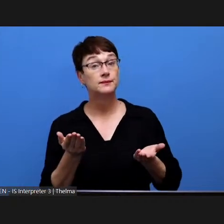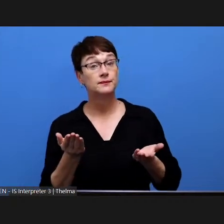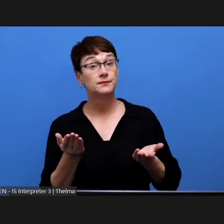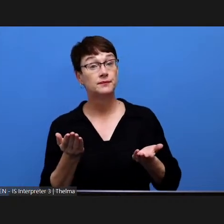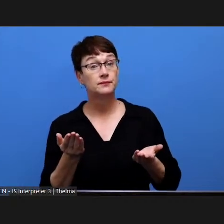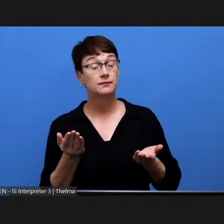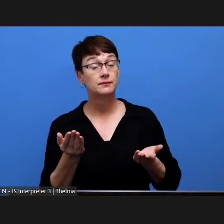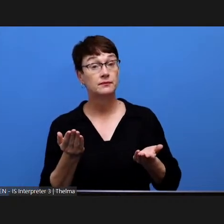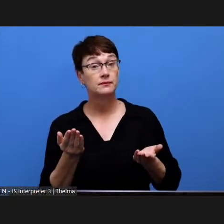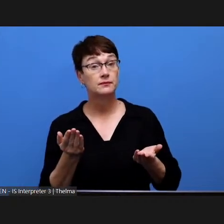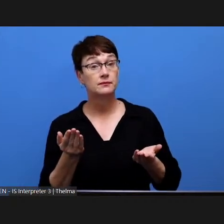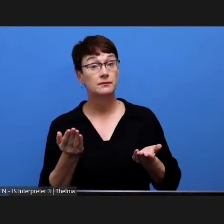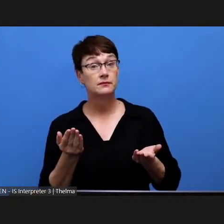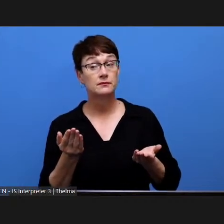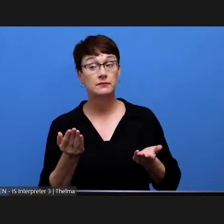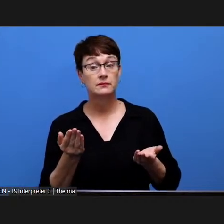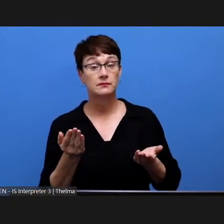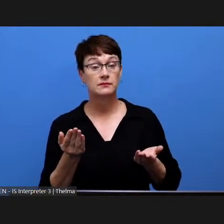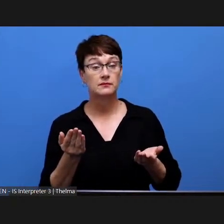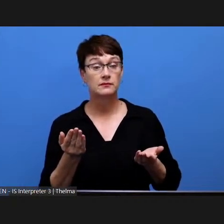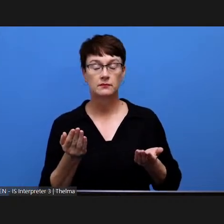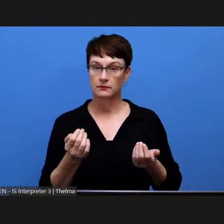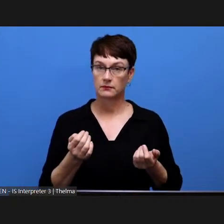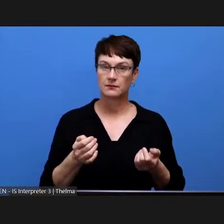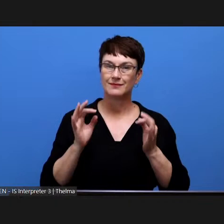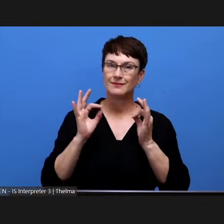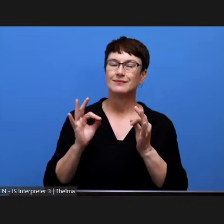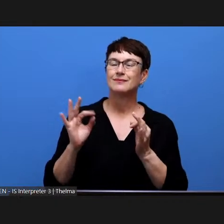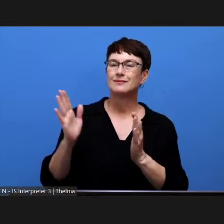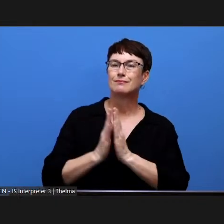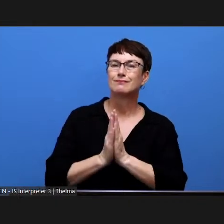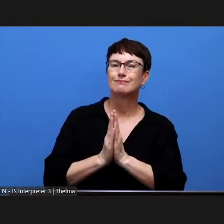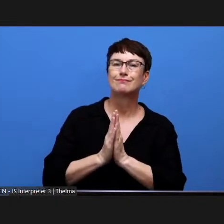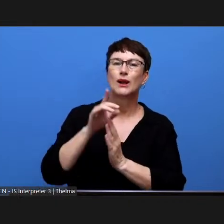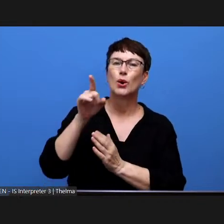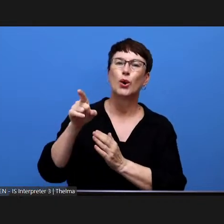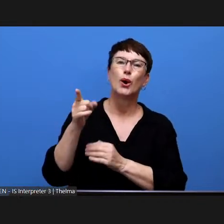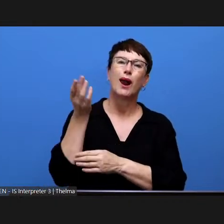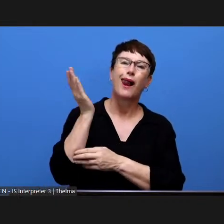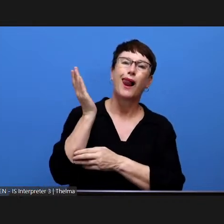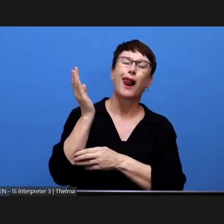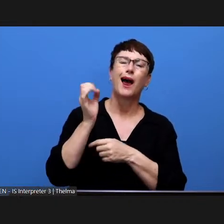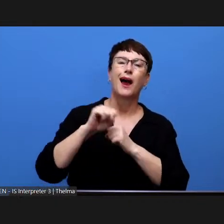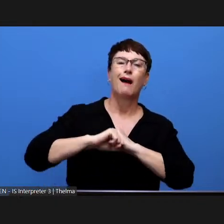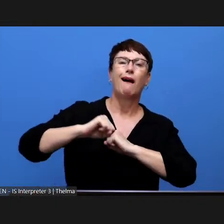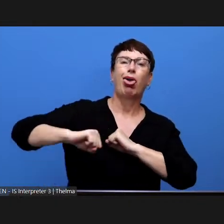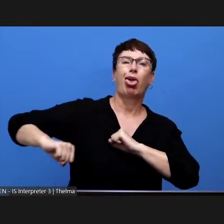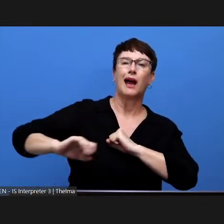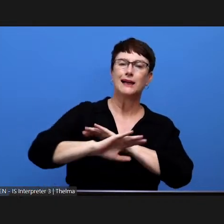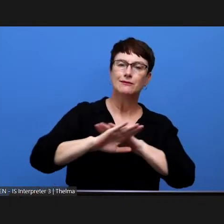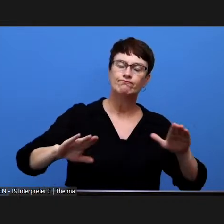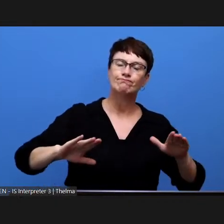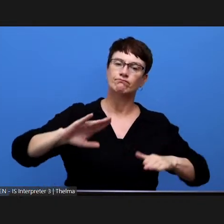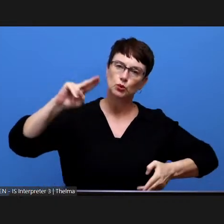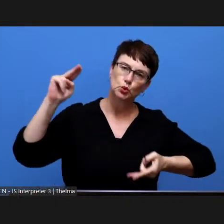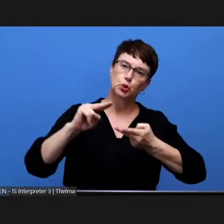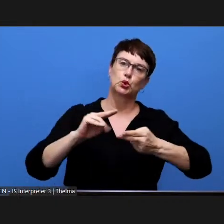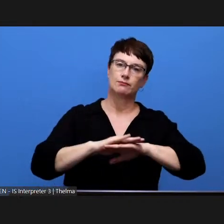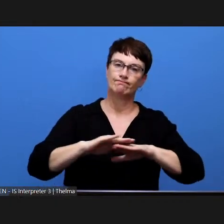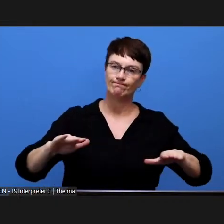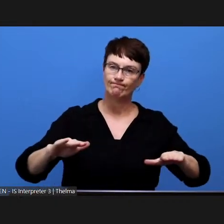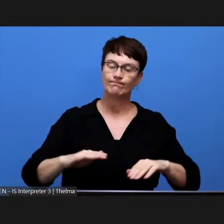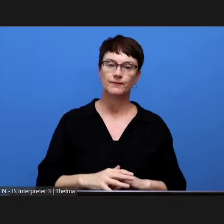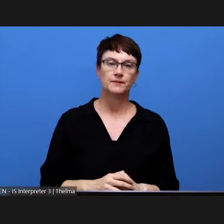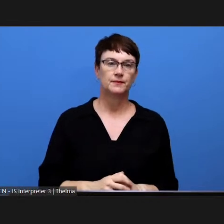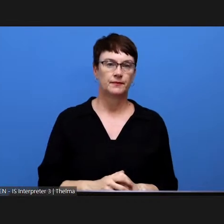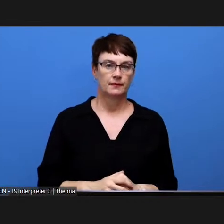Thank you very much. Please, let's keep short the intervention. Yes, I will very quickly appreciate the